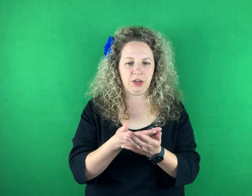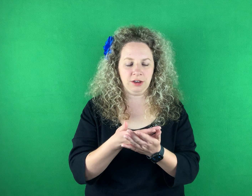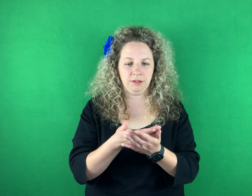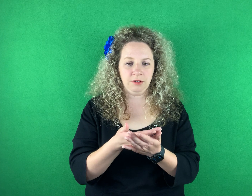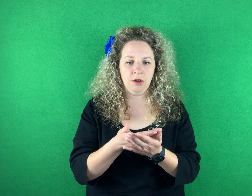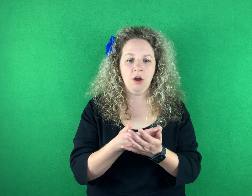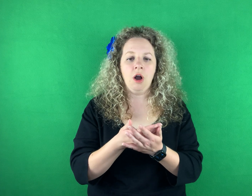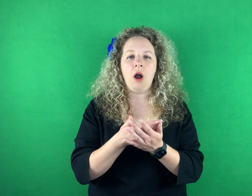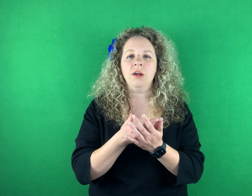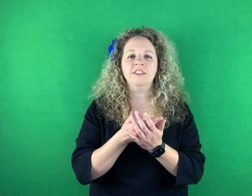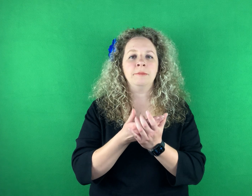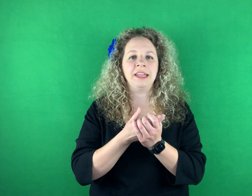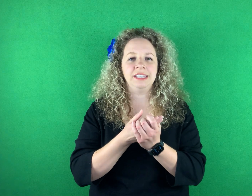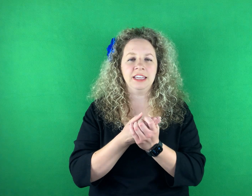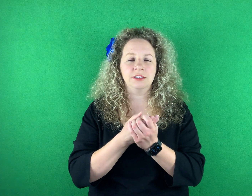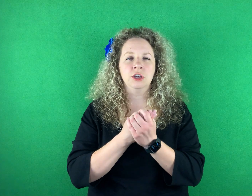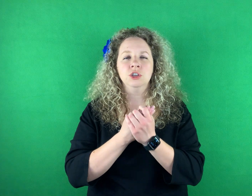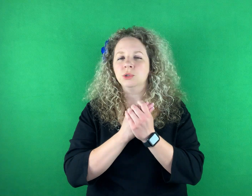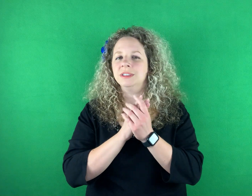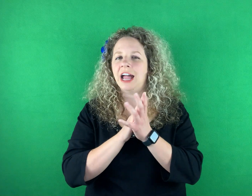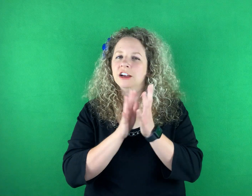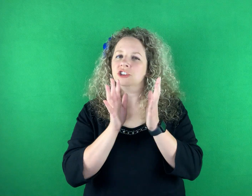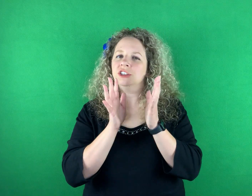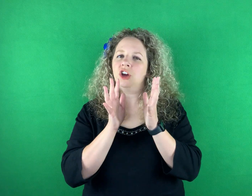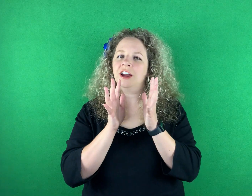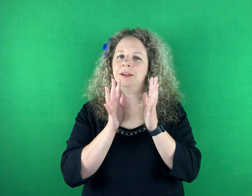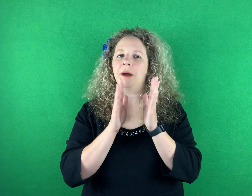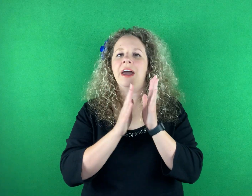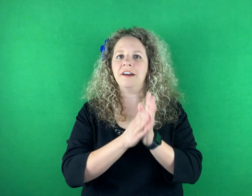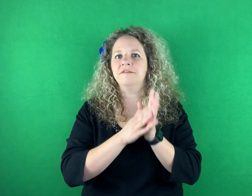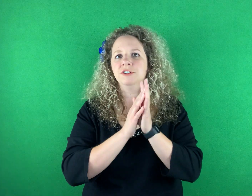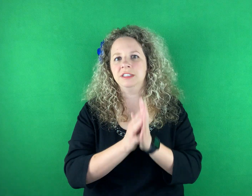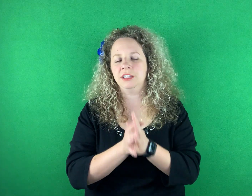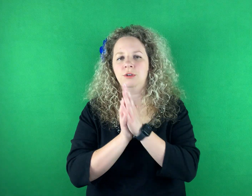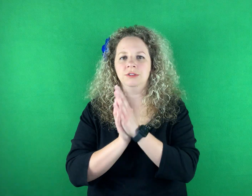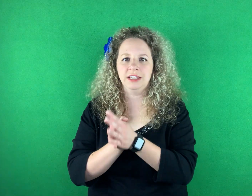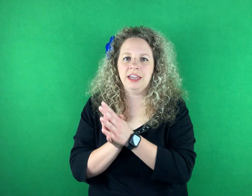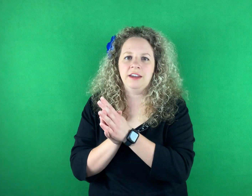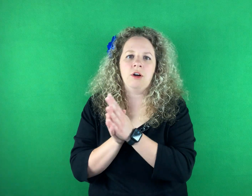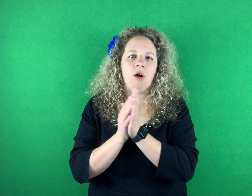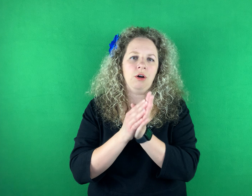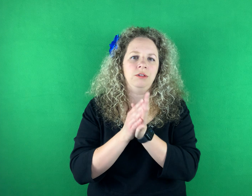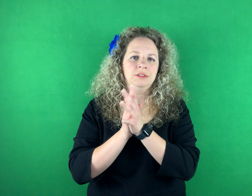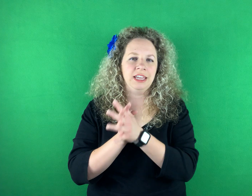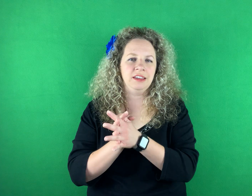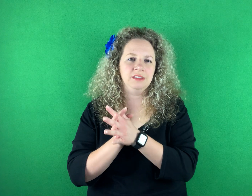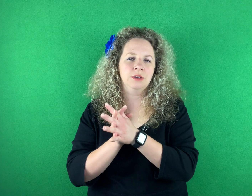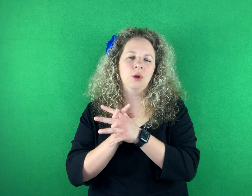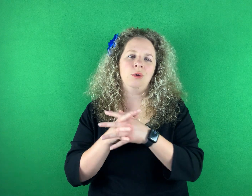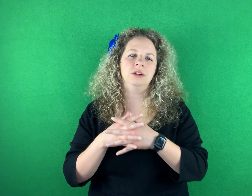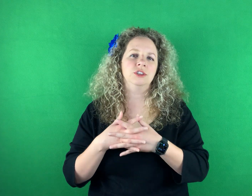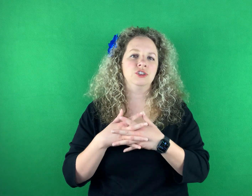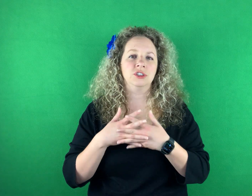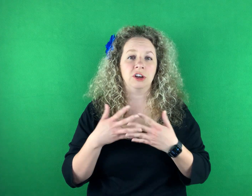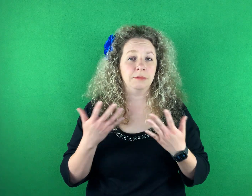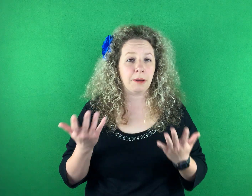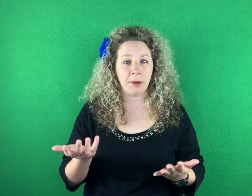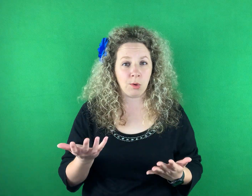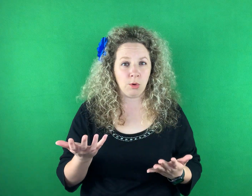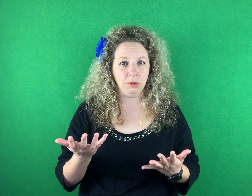good. All of my days. So is it actually talking about every single day, all days, or is it just talking about my whole